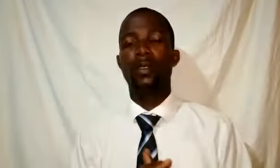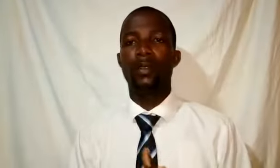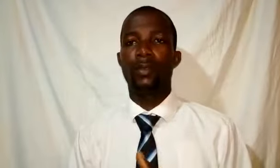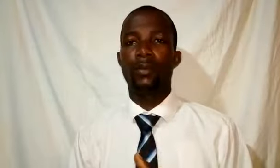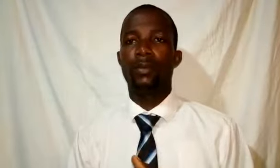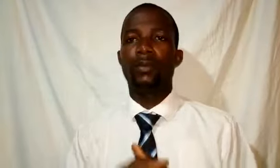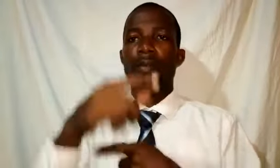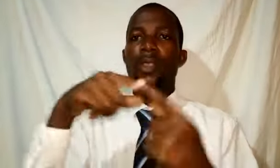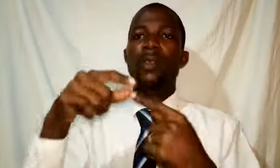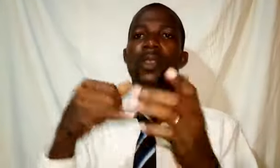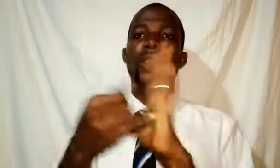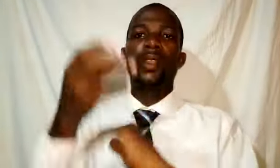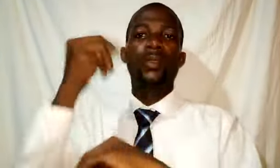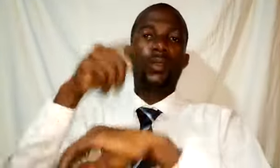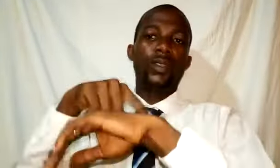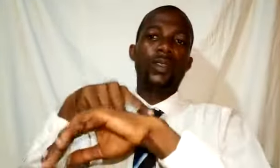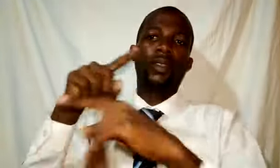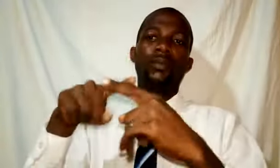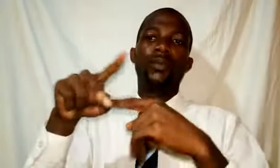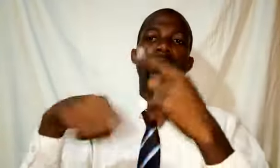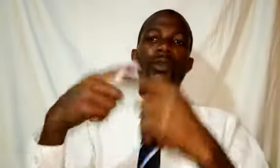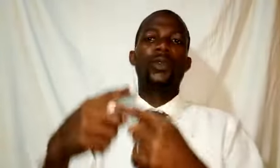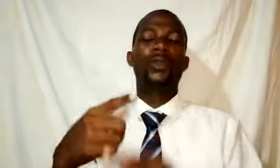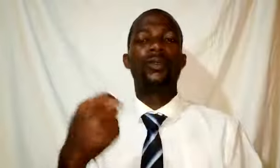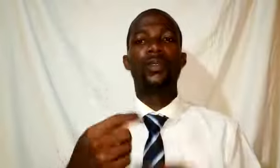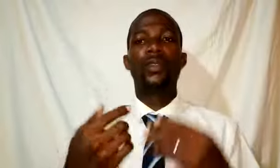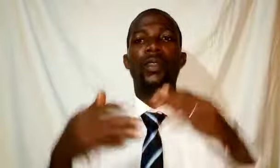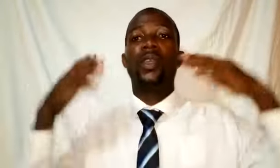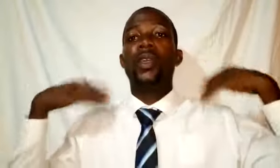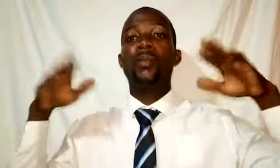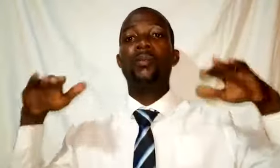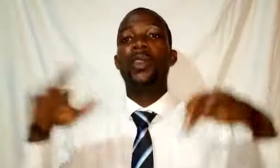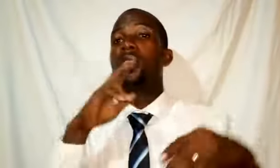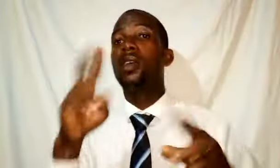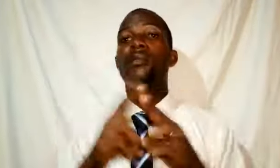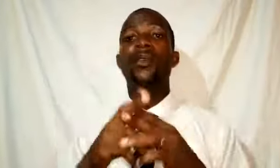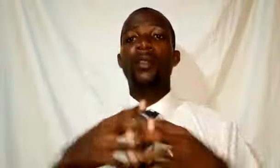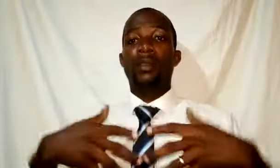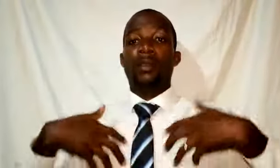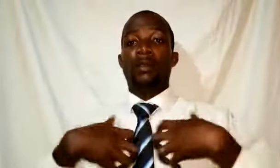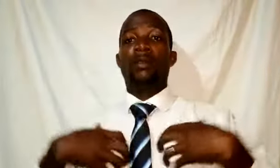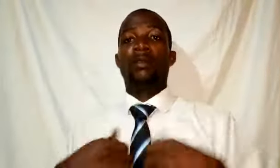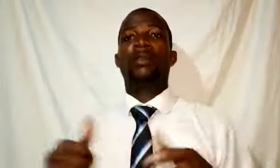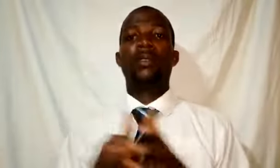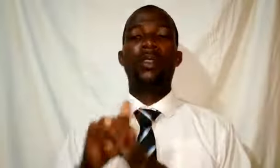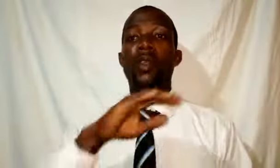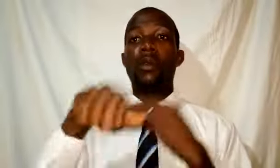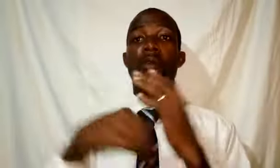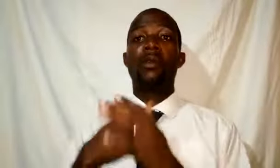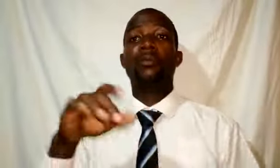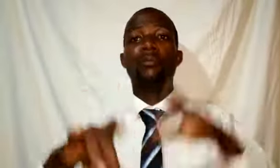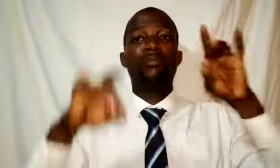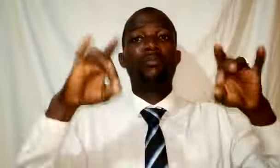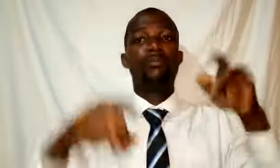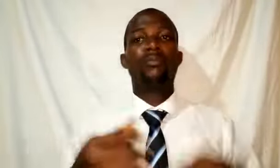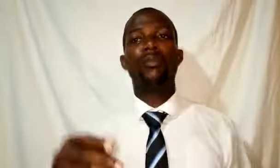When it was time to go, the birds were so angry that they each took their feathers from tortoise. It